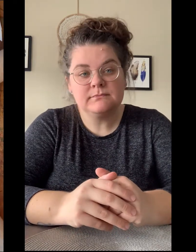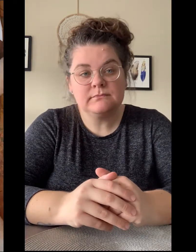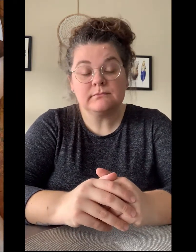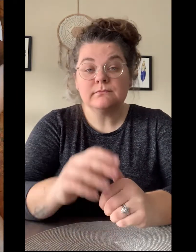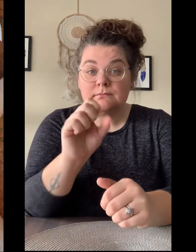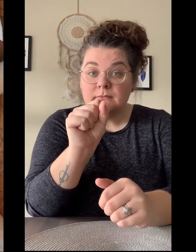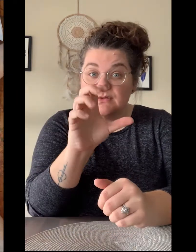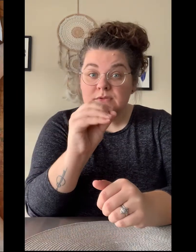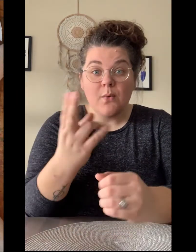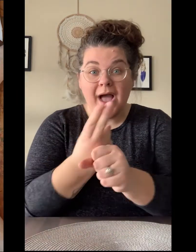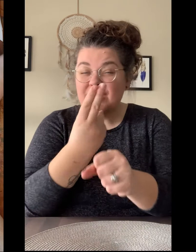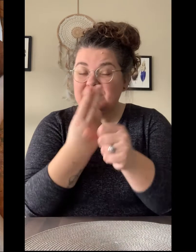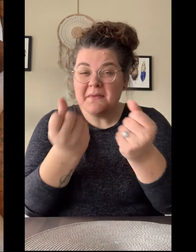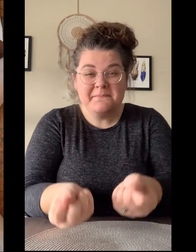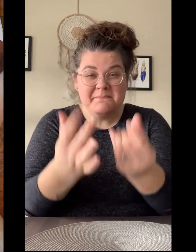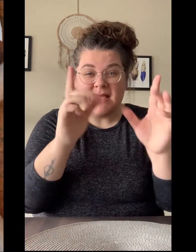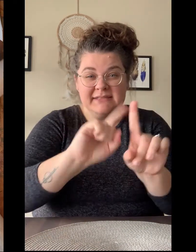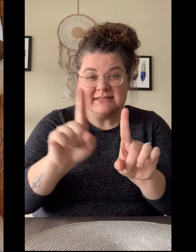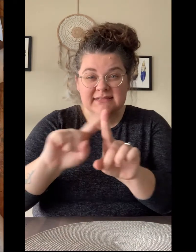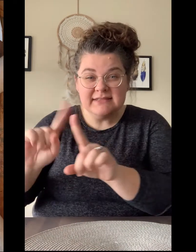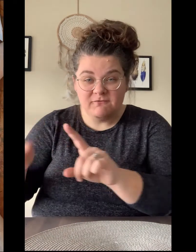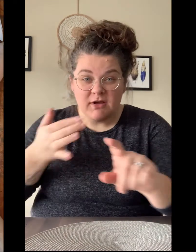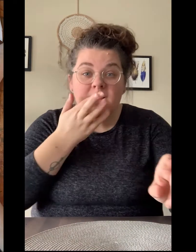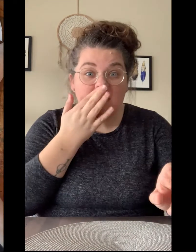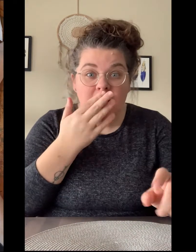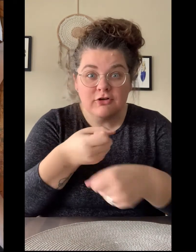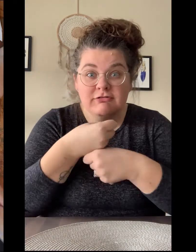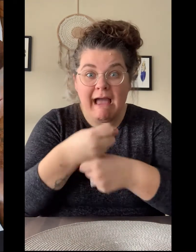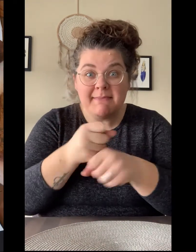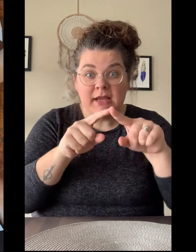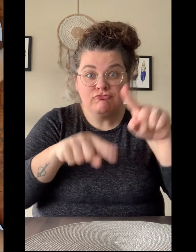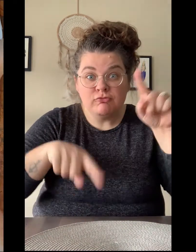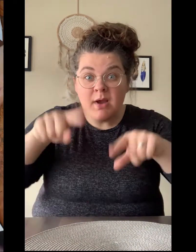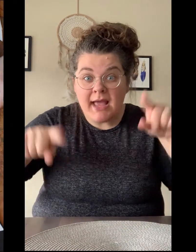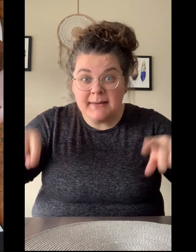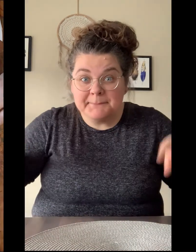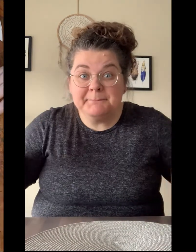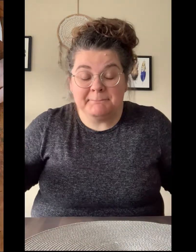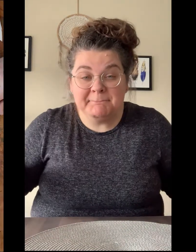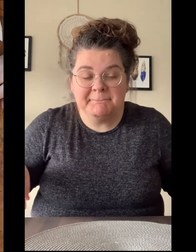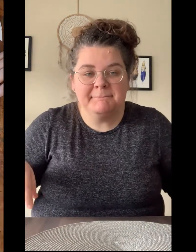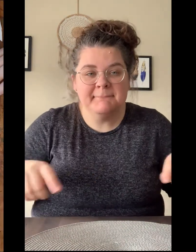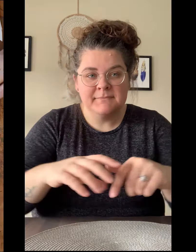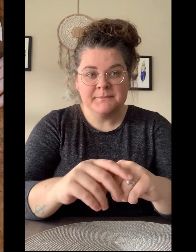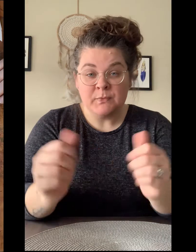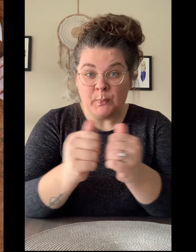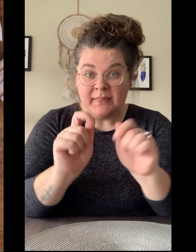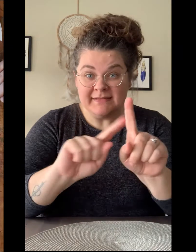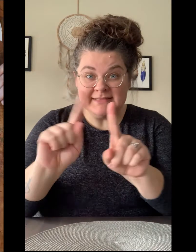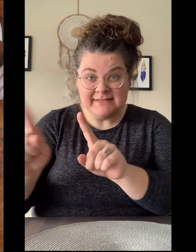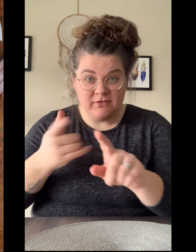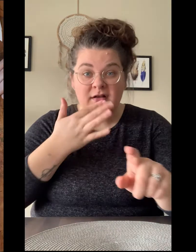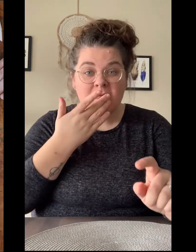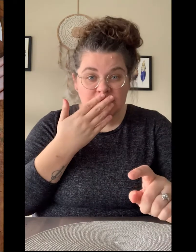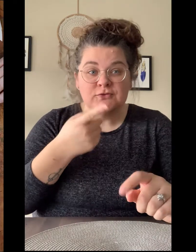So I used as many different colors as I could. Made it all random, just all over the place with the different colors.